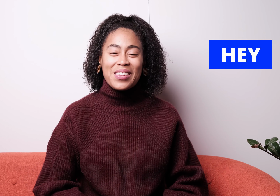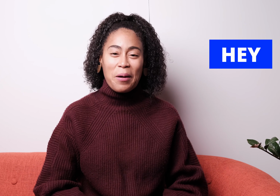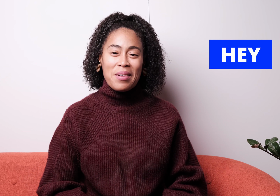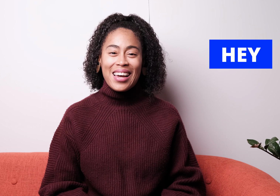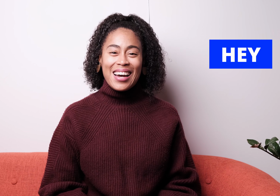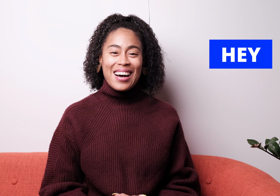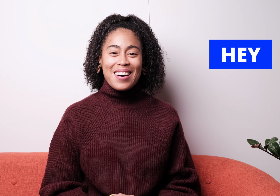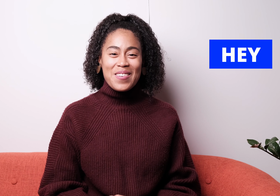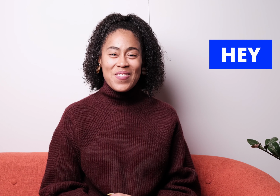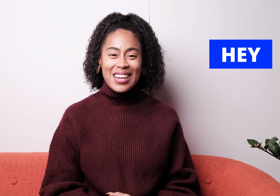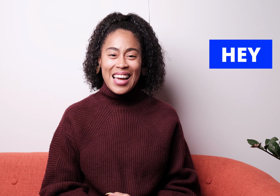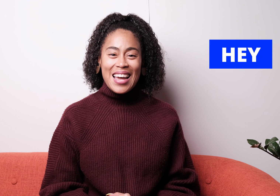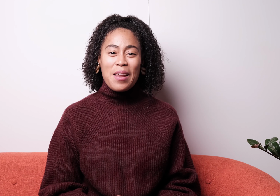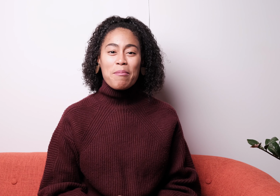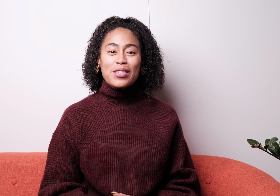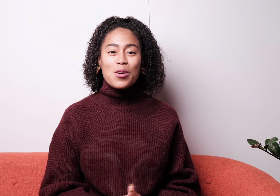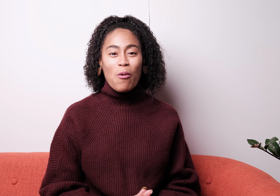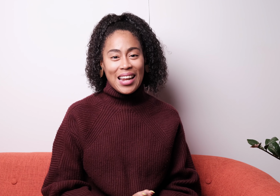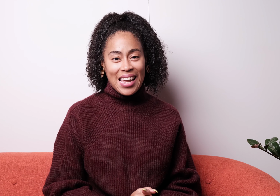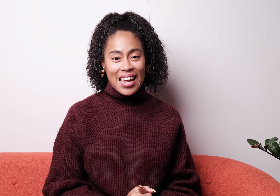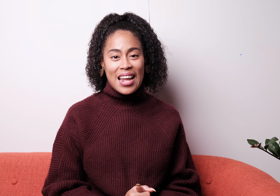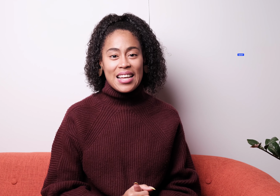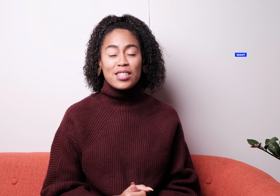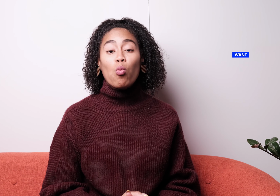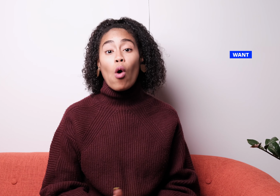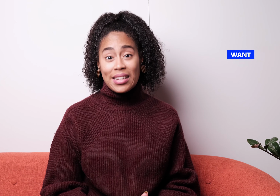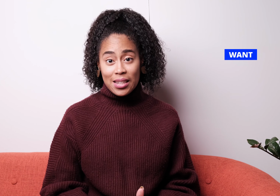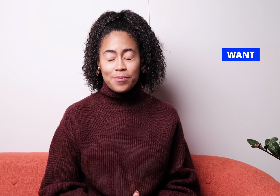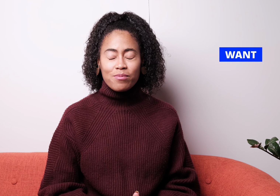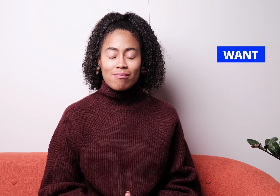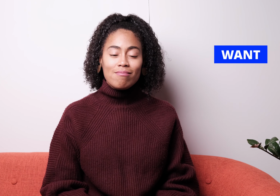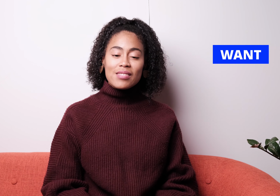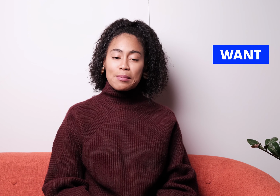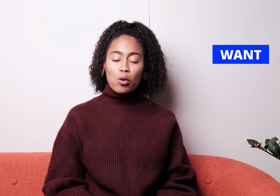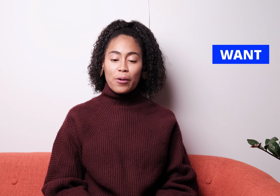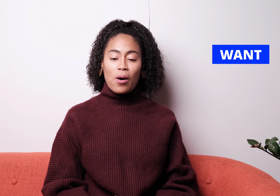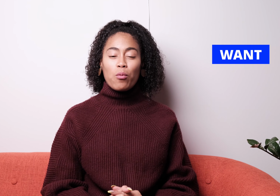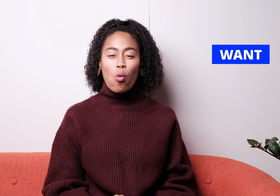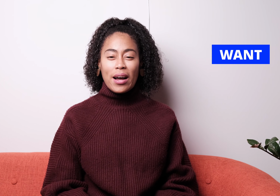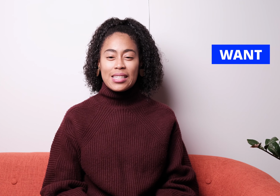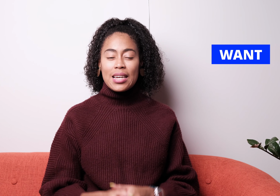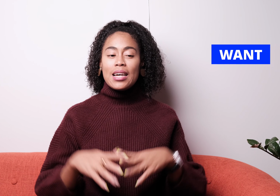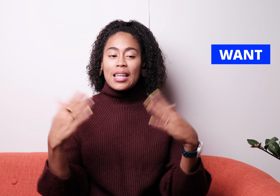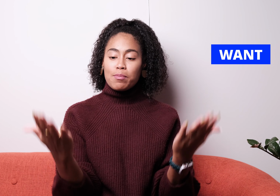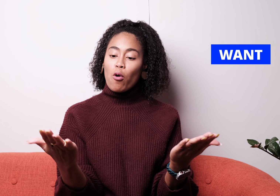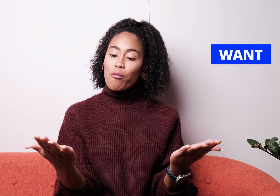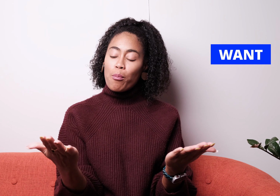them. Number 20 is want. Important one, want. That's both